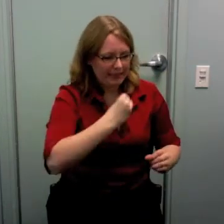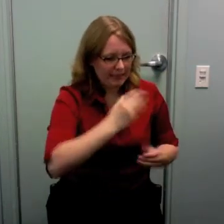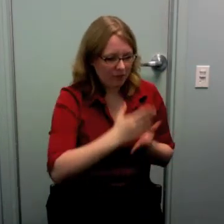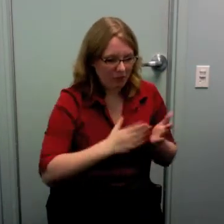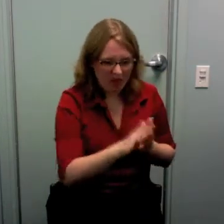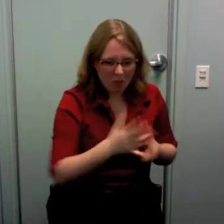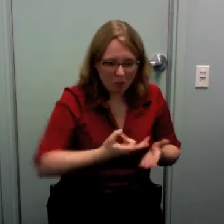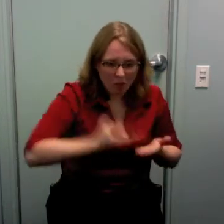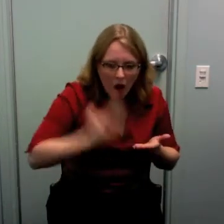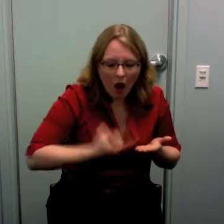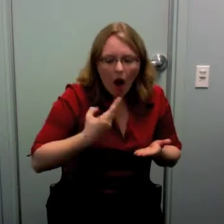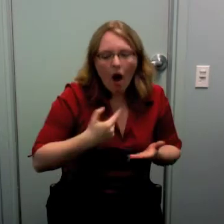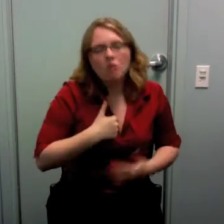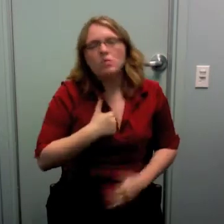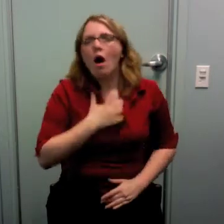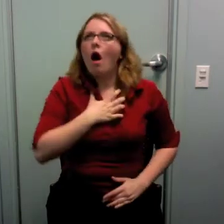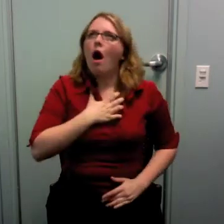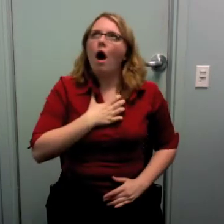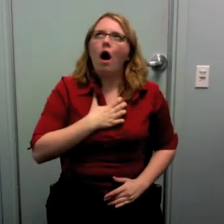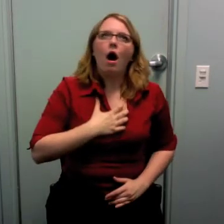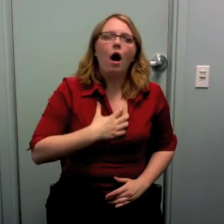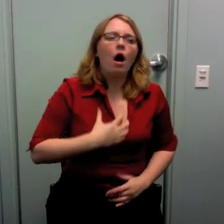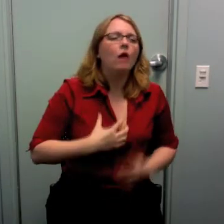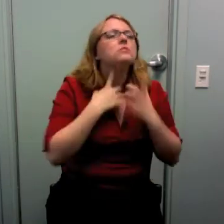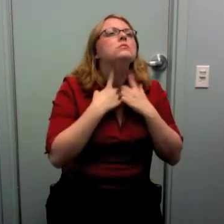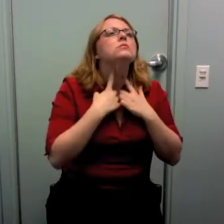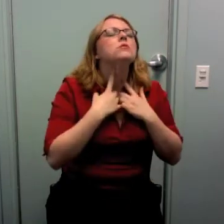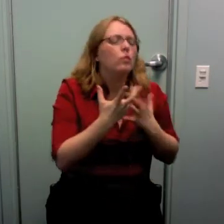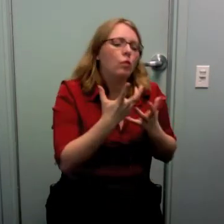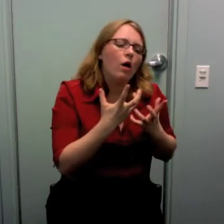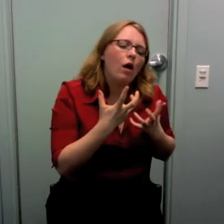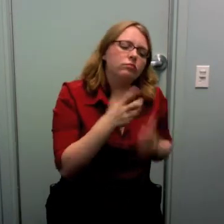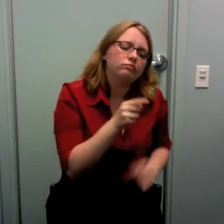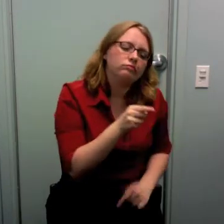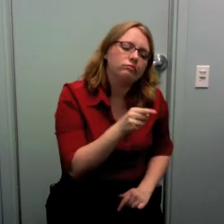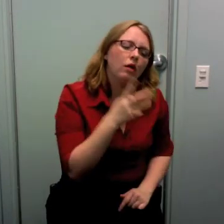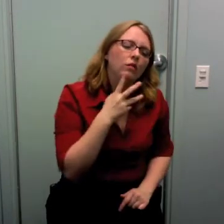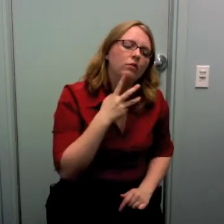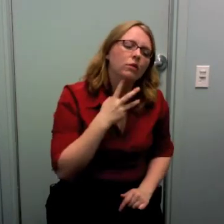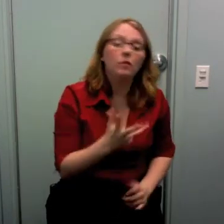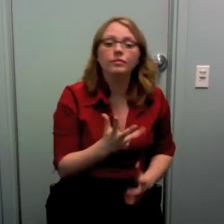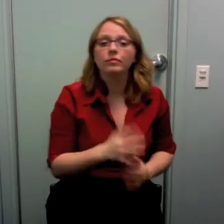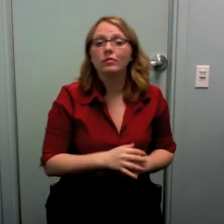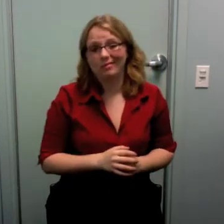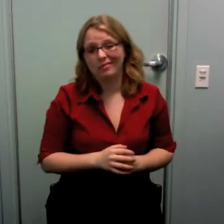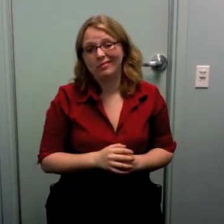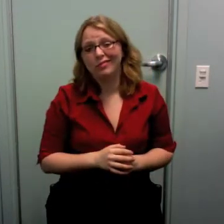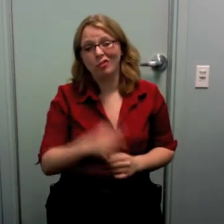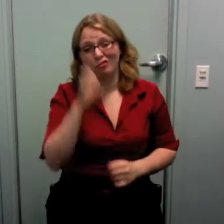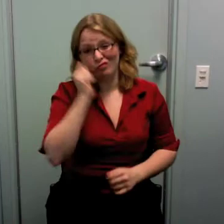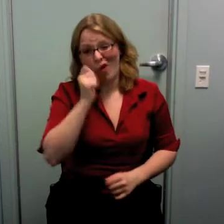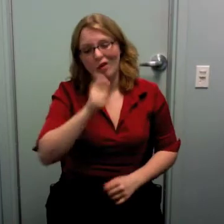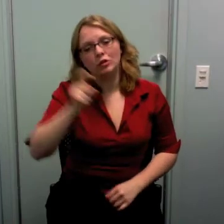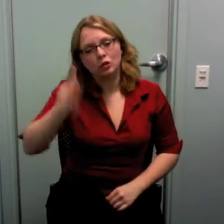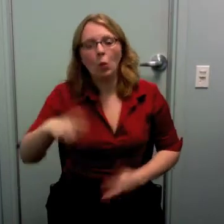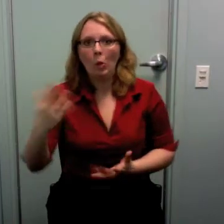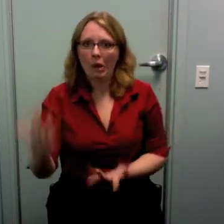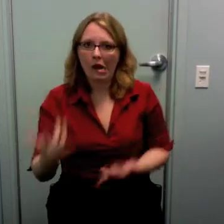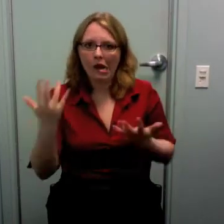I'm so very hungry." Now, perhaps Goldilocks should have waited till the bears came home,